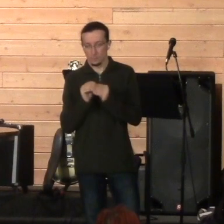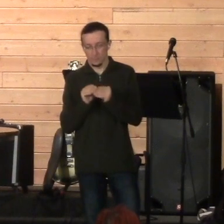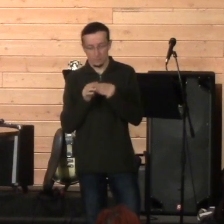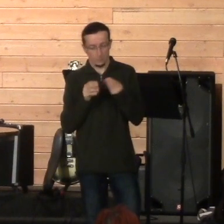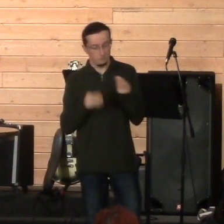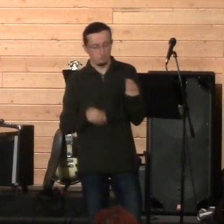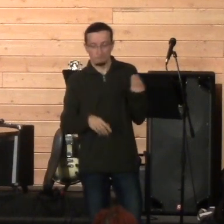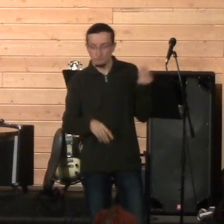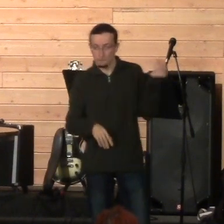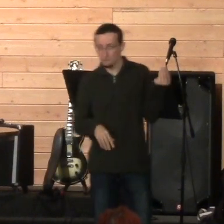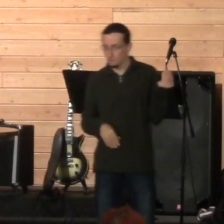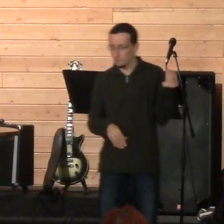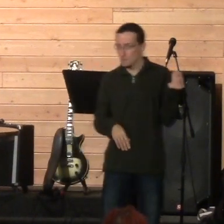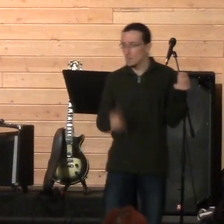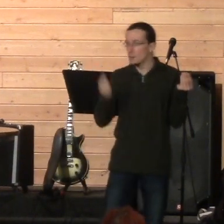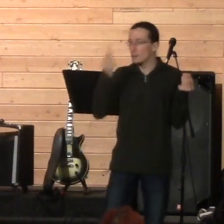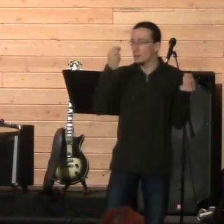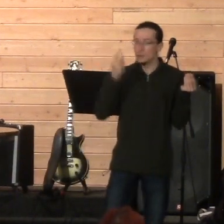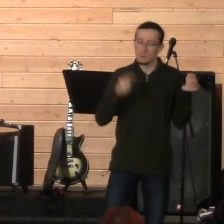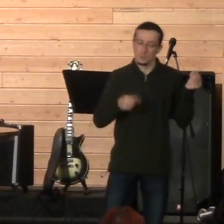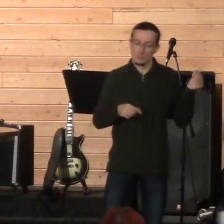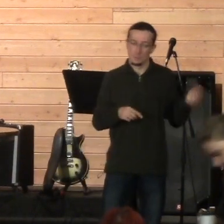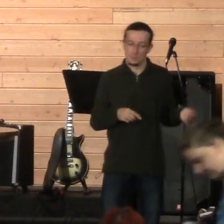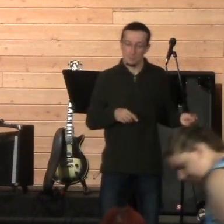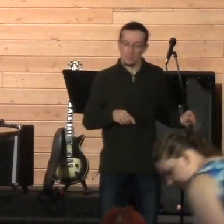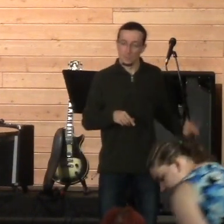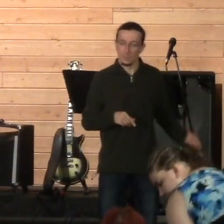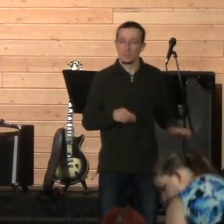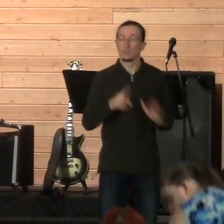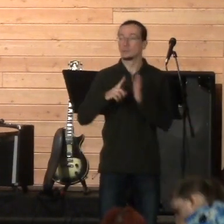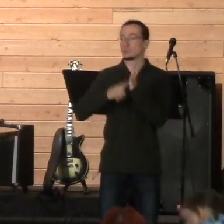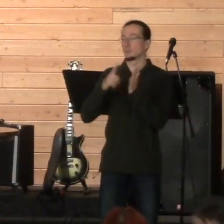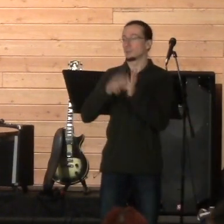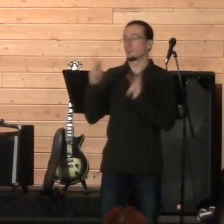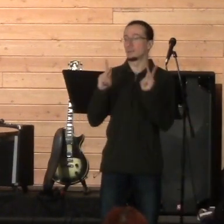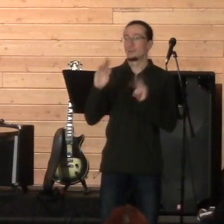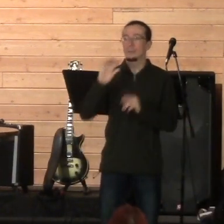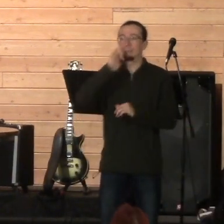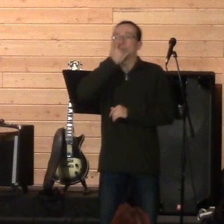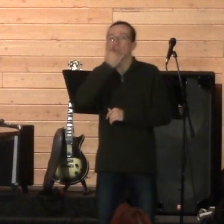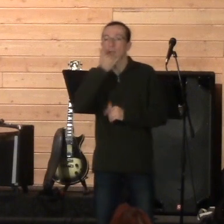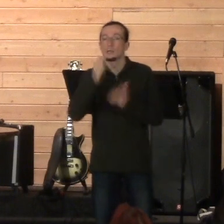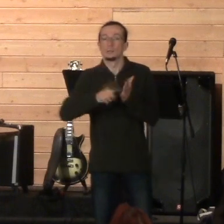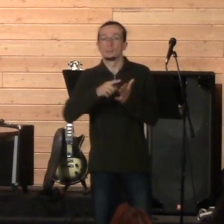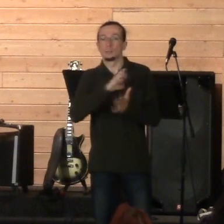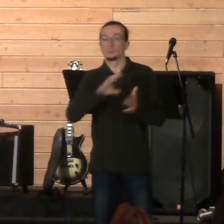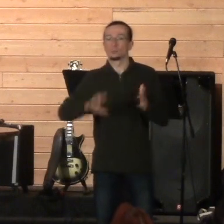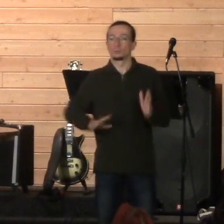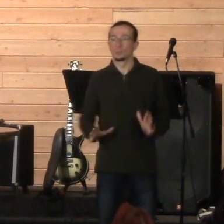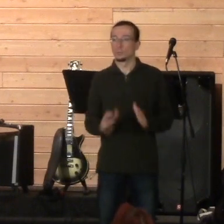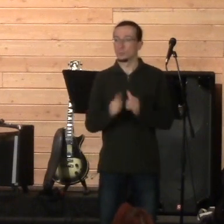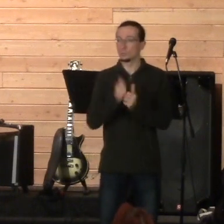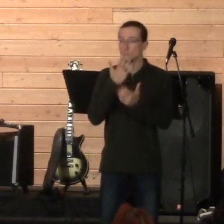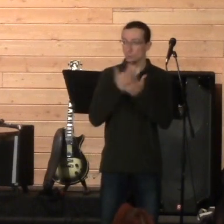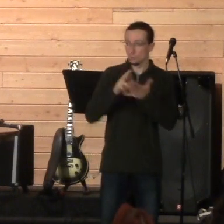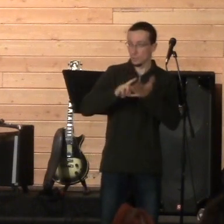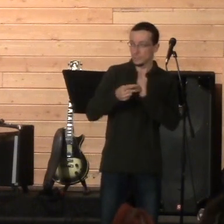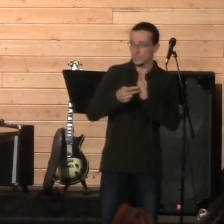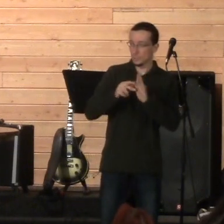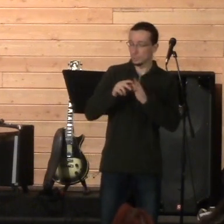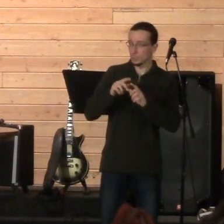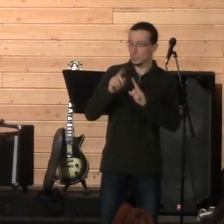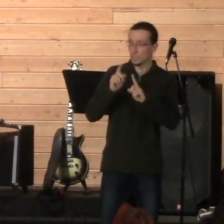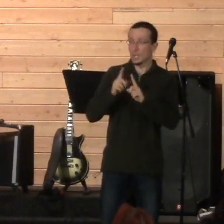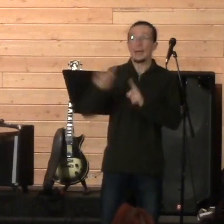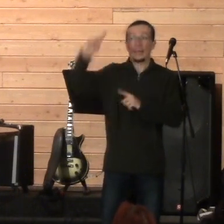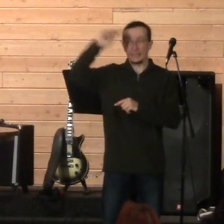But know that people make mistakes. Sometimes Christians with good intentions, they think they hear from the Lord, but they drop the